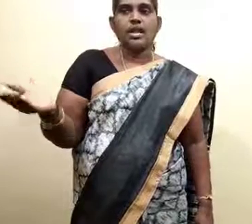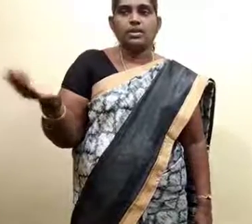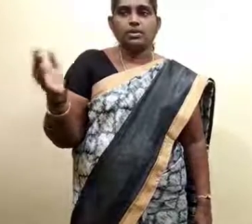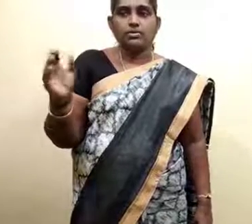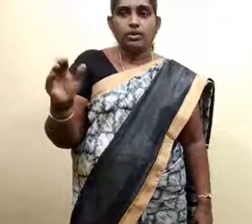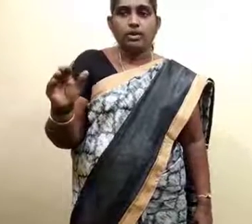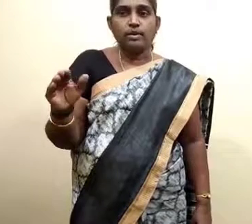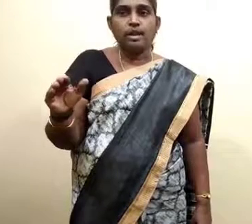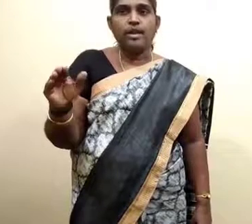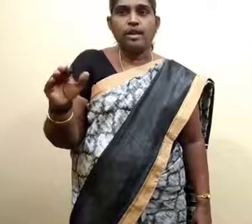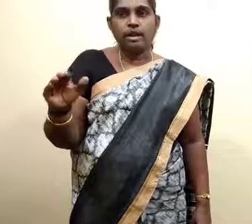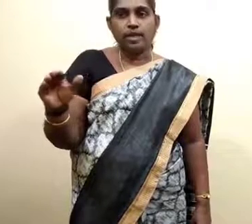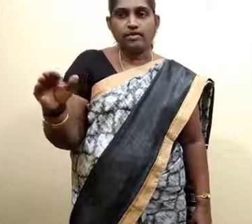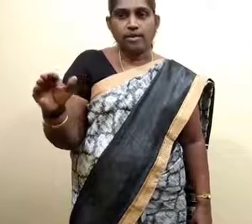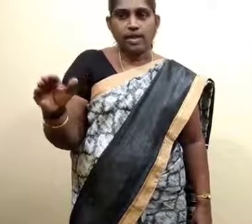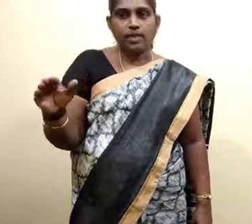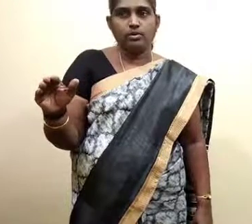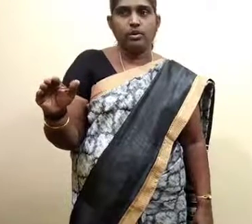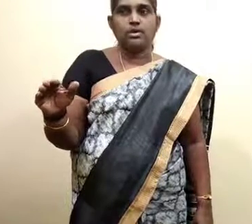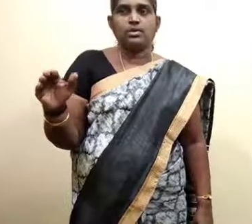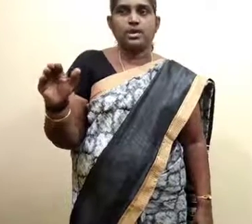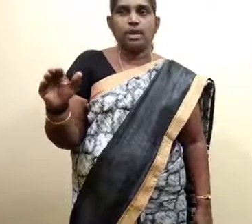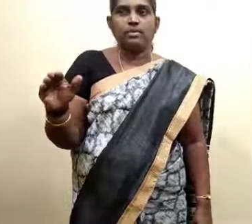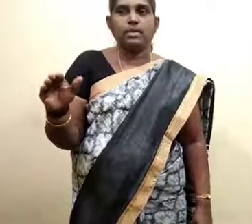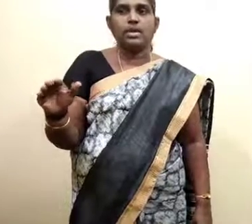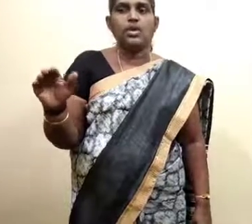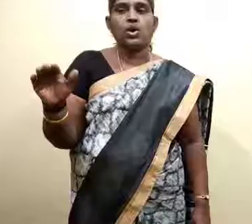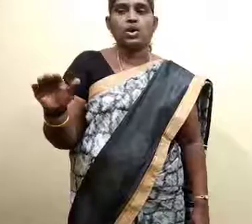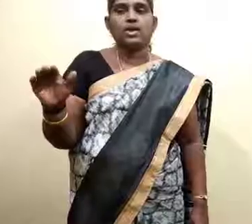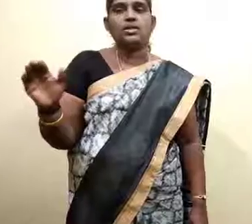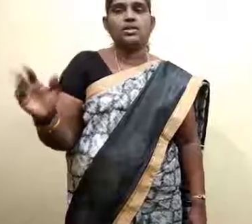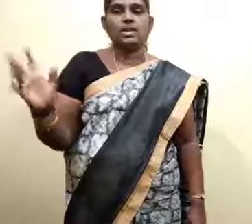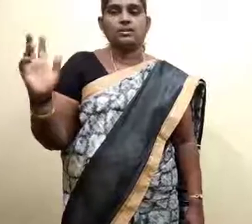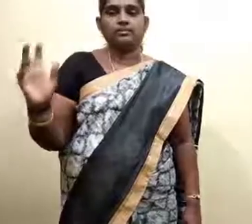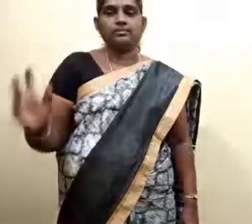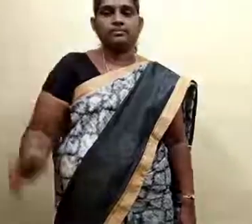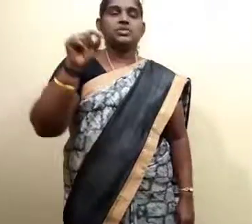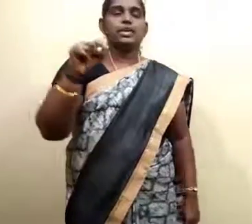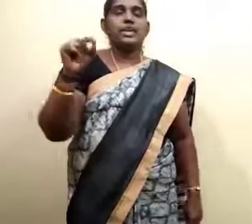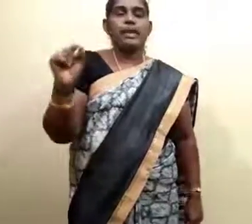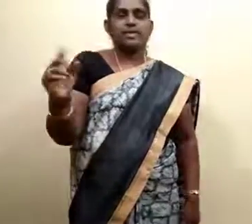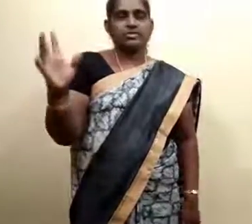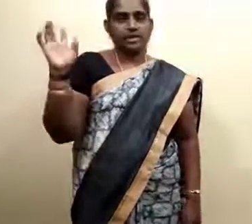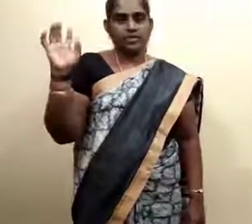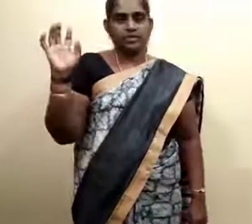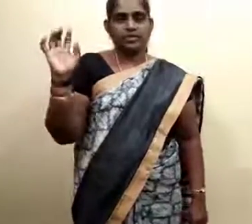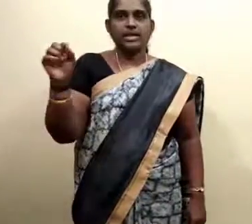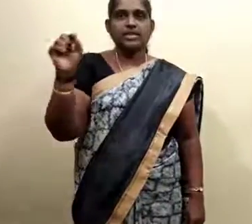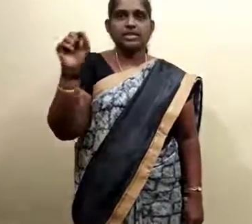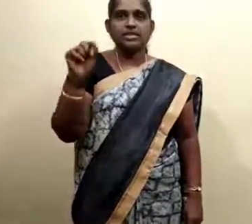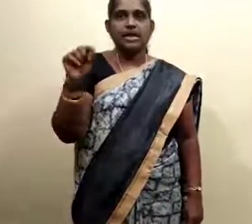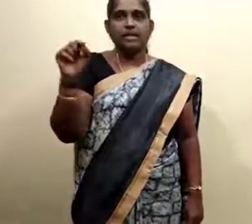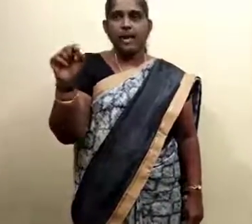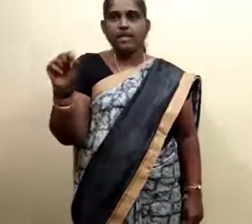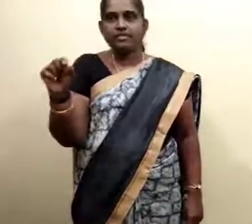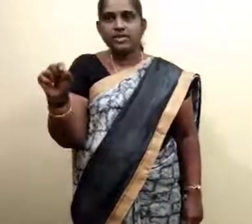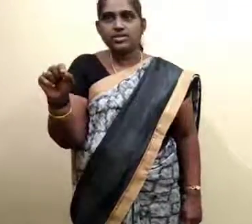And it was founded by L.A. Whitney. What's the name of that? Cotton gin. Textile manufacture. Textile